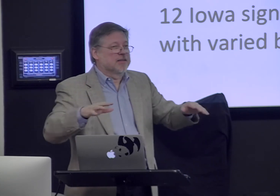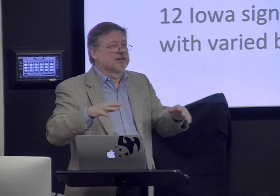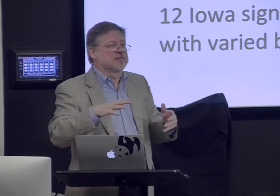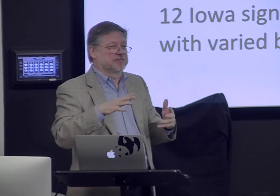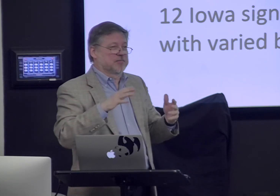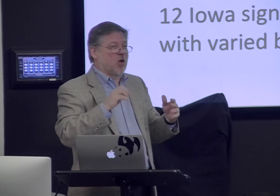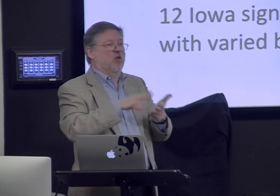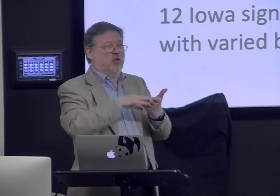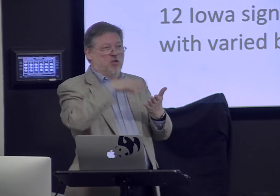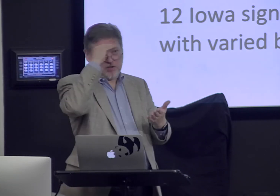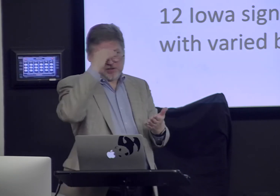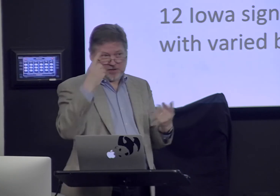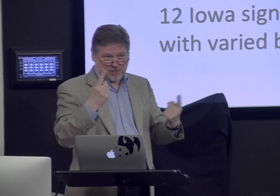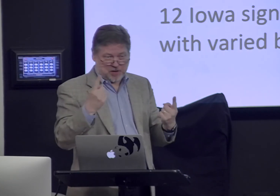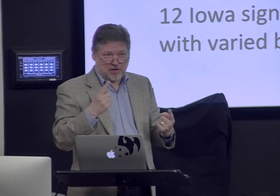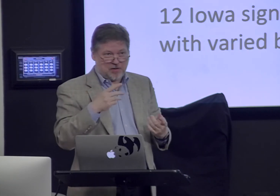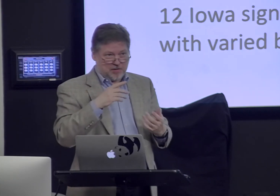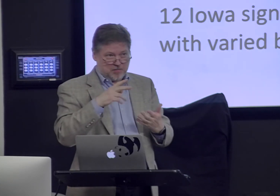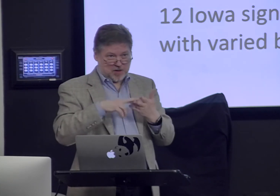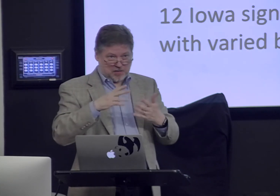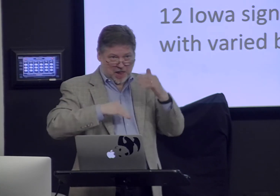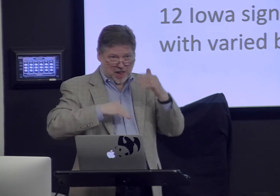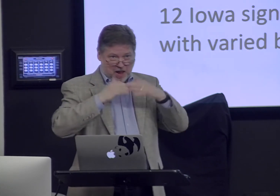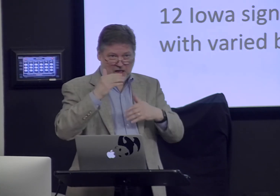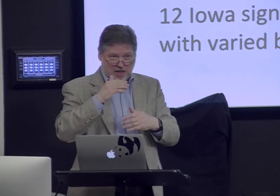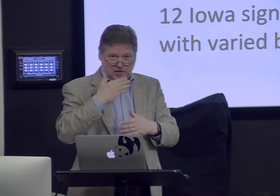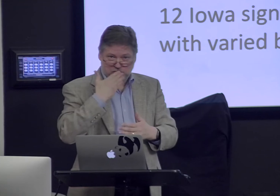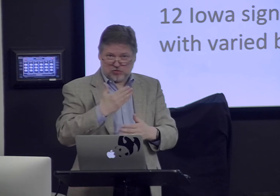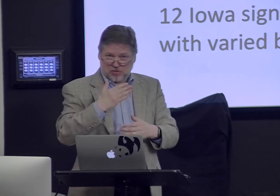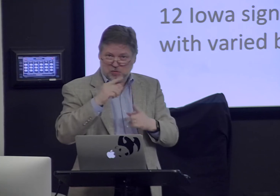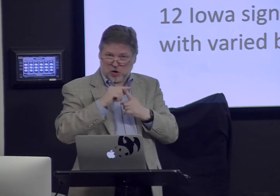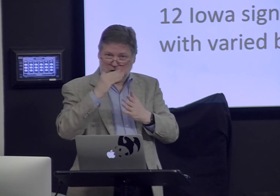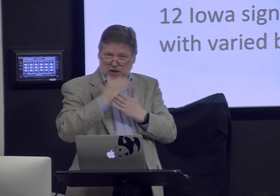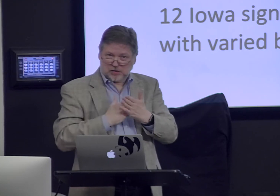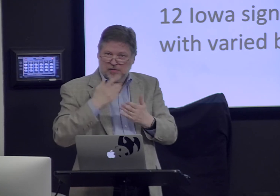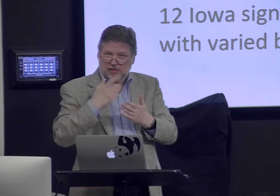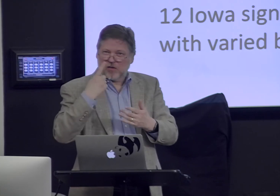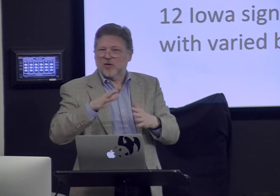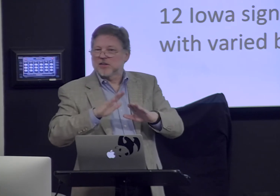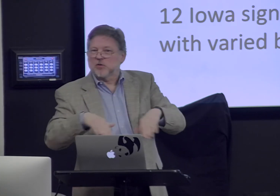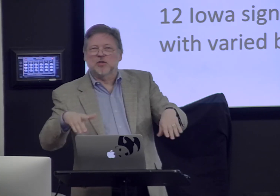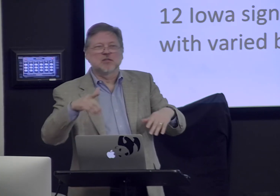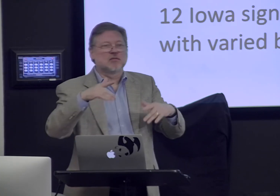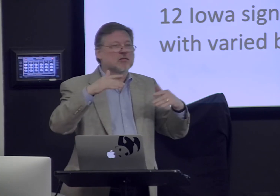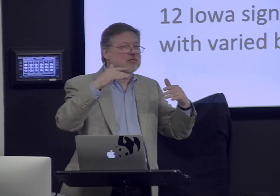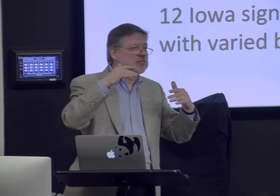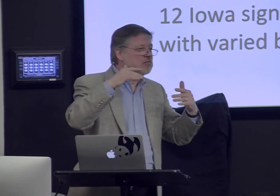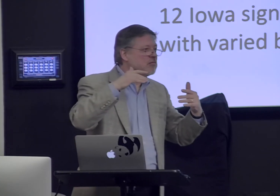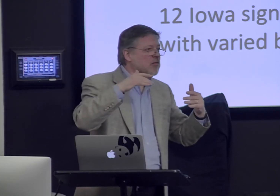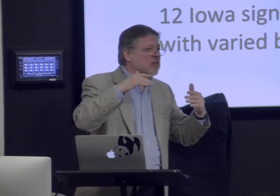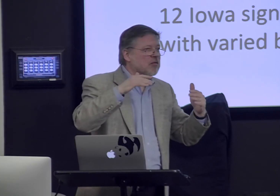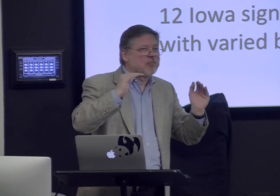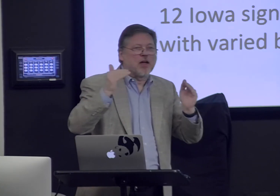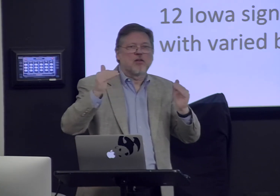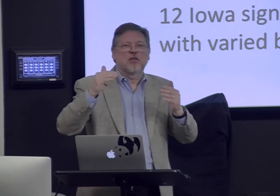There was so much variety for this one word. So is this a good word list if we want